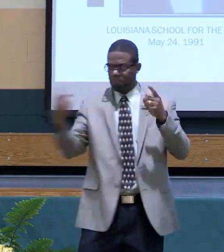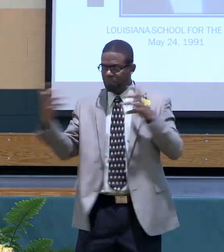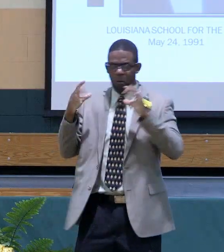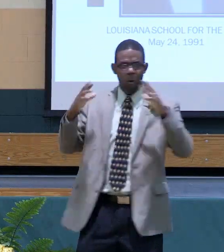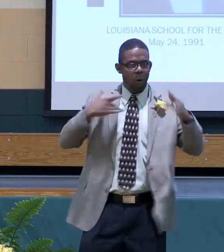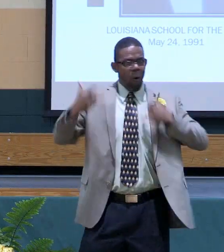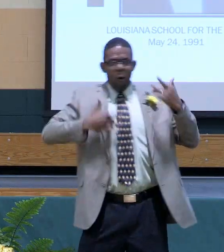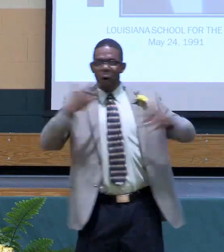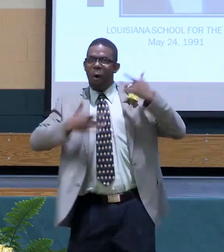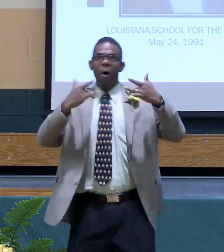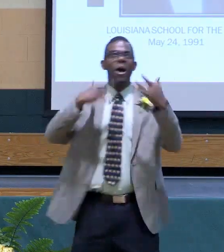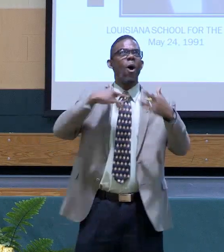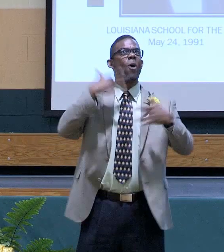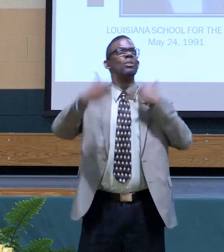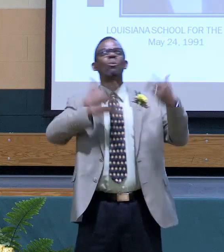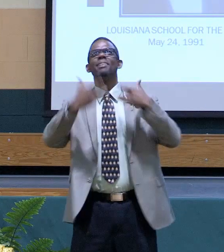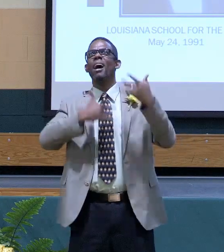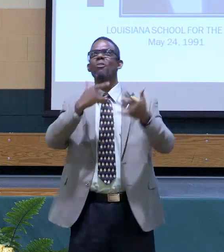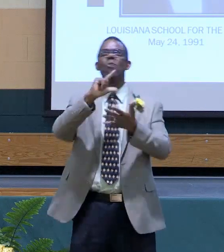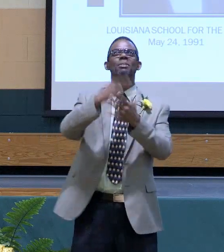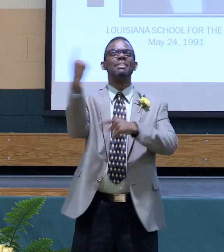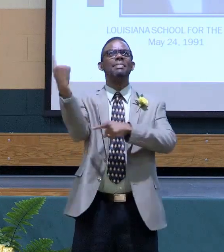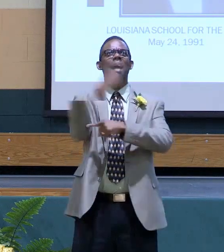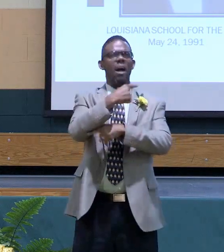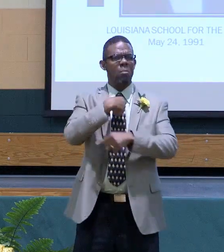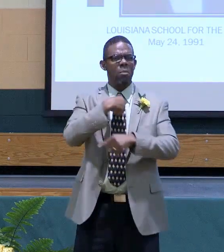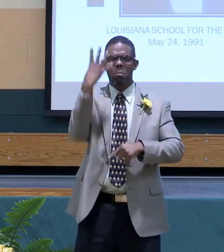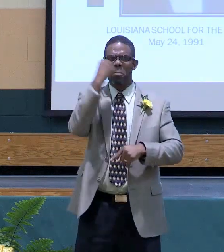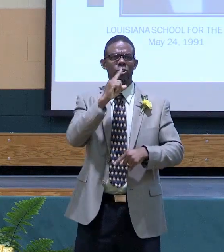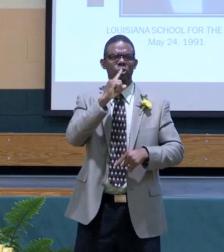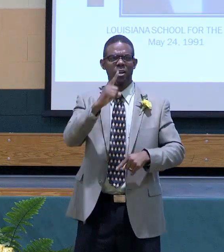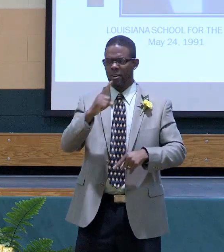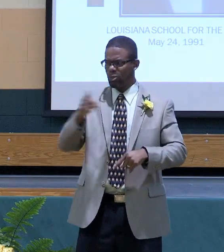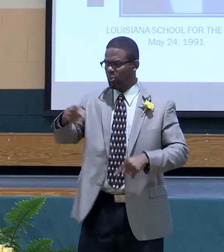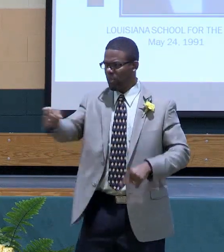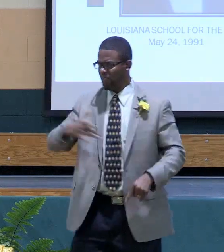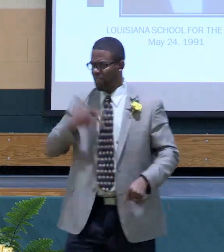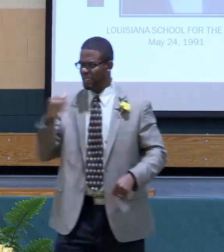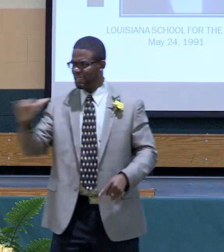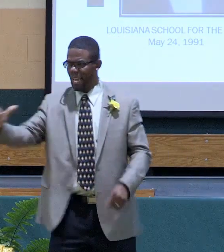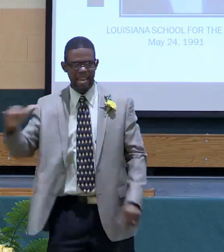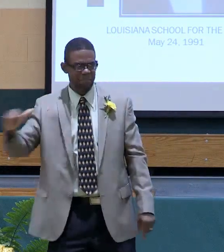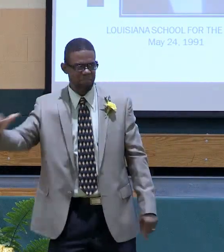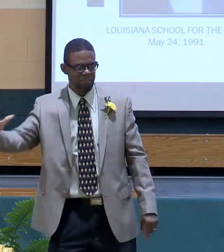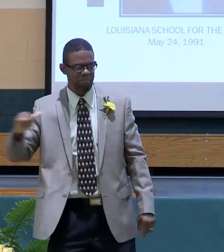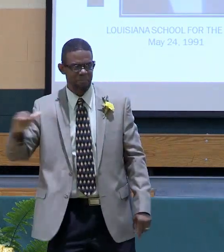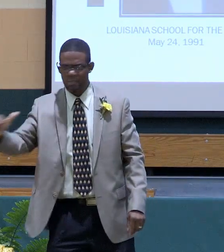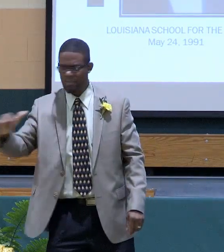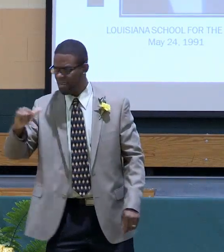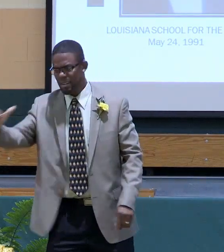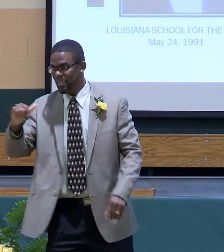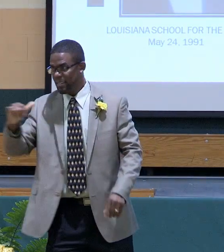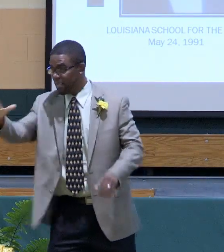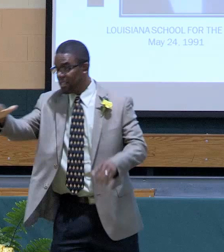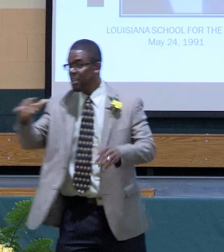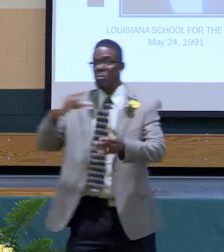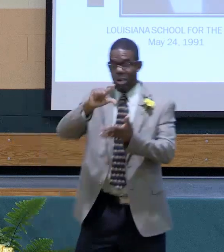day, our class was so excited. It was graduation. And I'm pretty sure that you feel the same way that I did back in